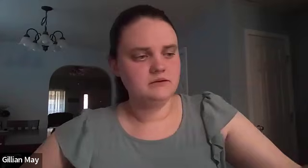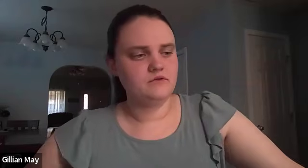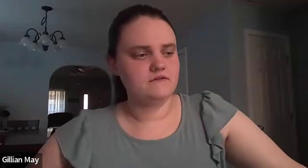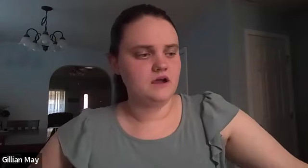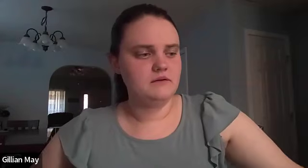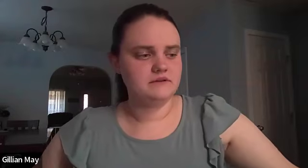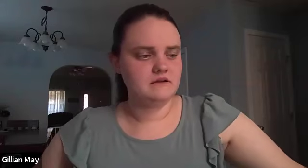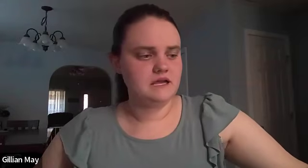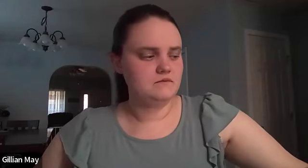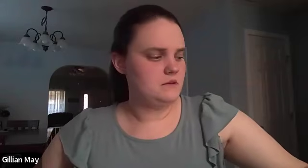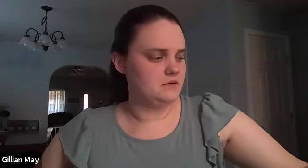here before I forgot, but now I can't remember.